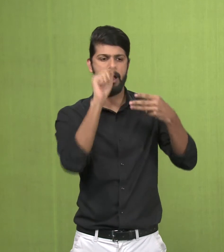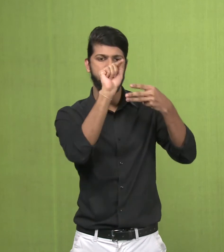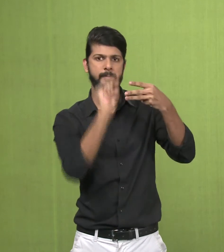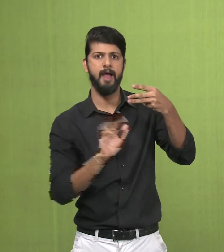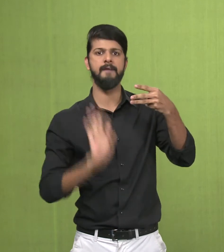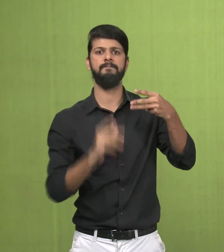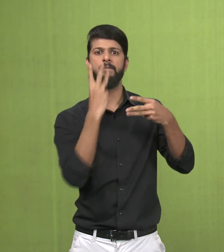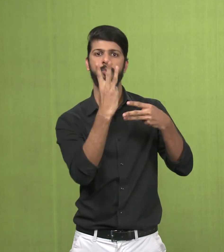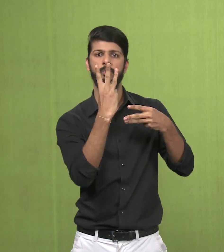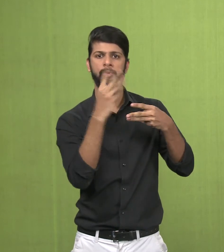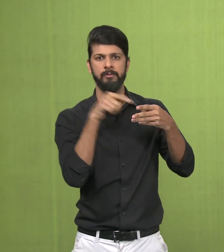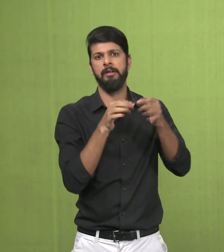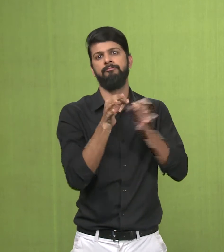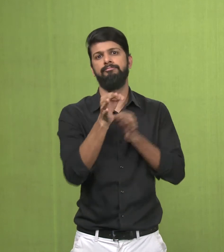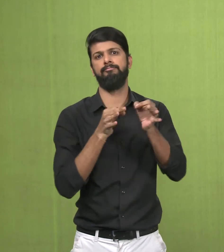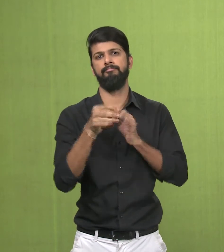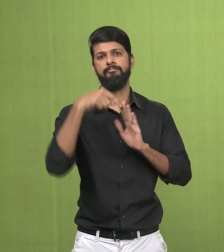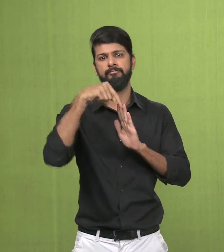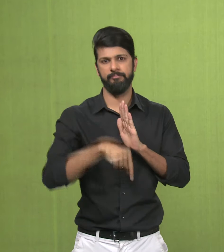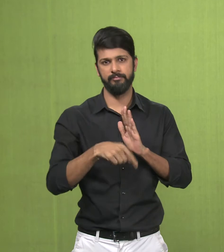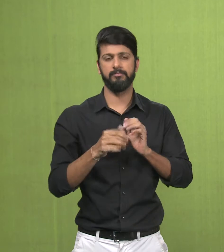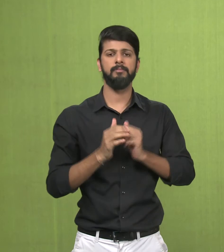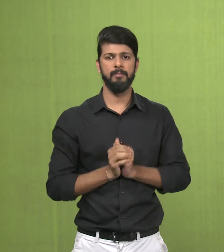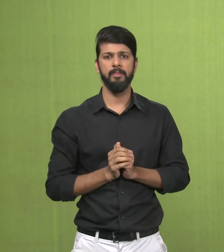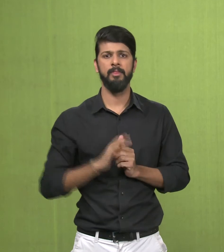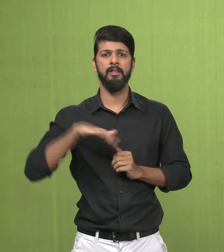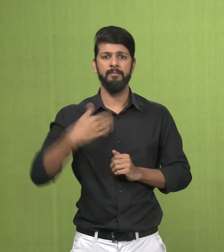Then we come to the actual sculptures mentioned in this chapter.